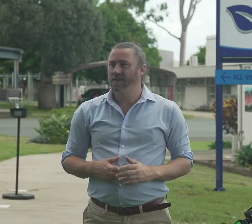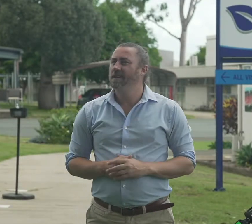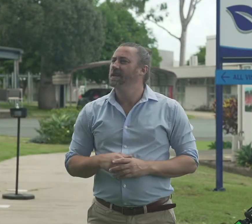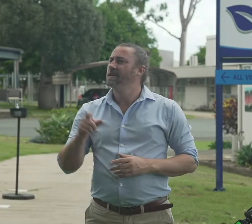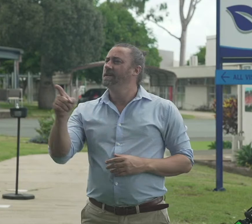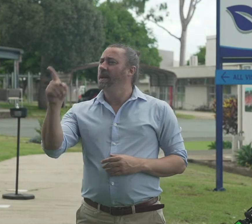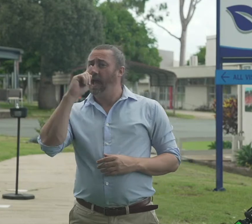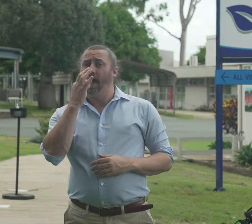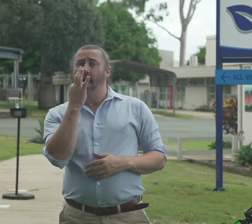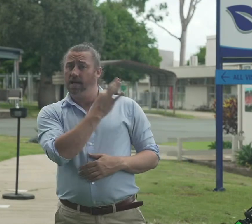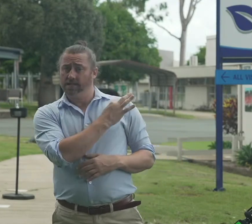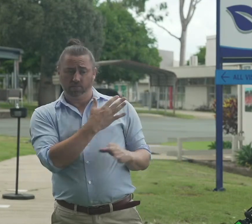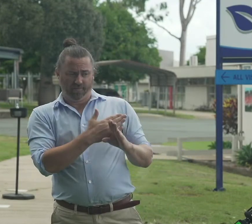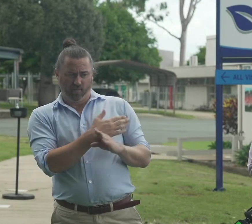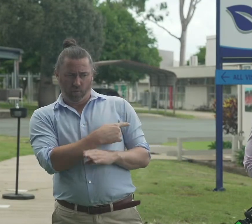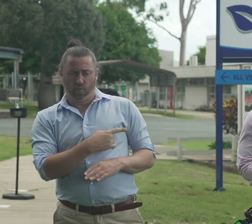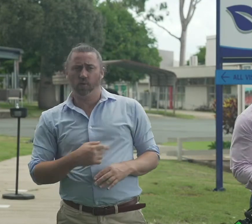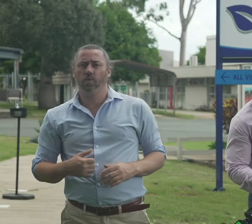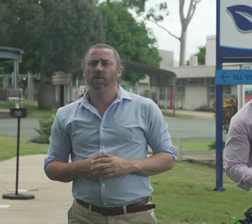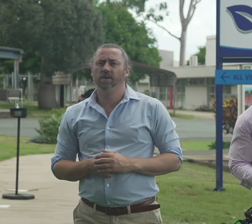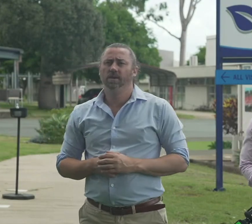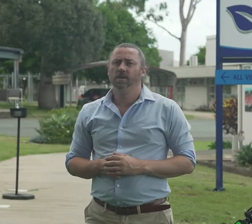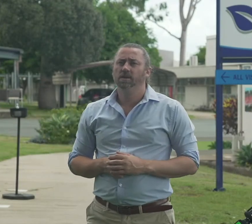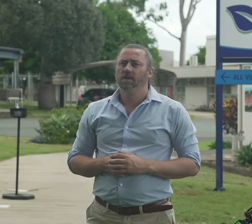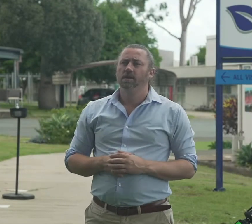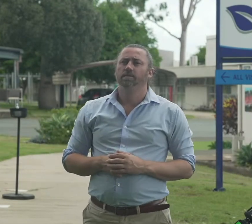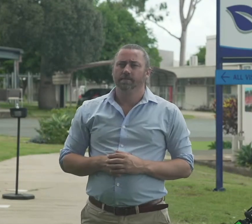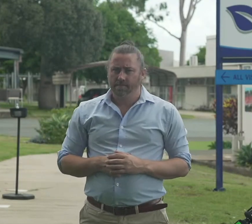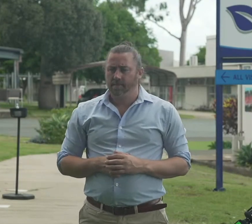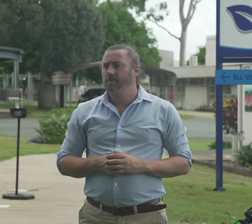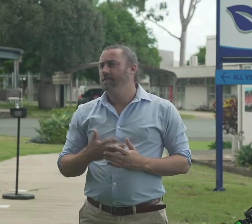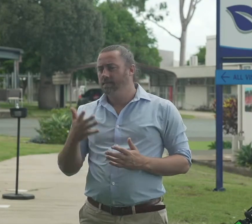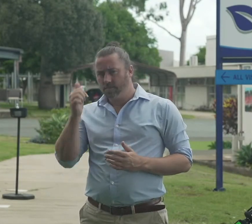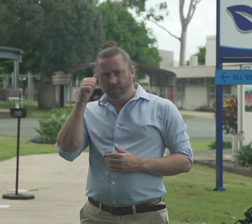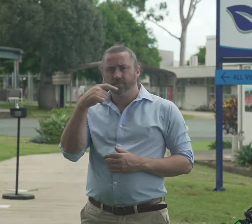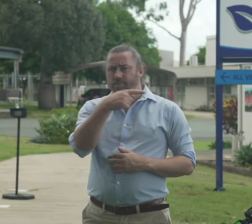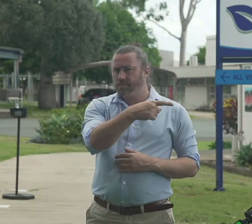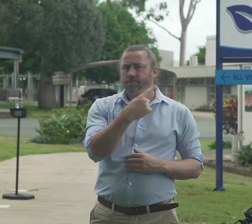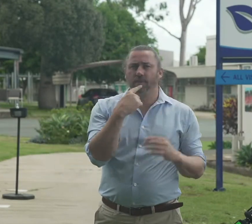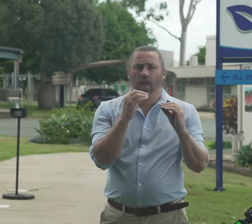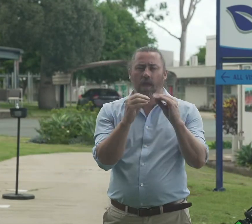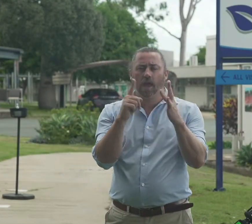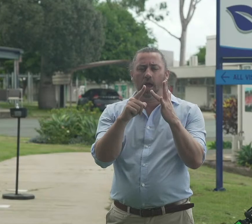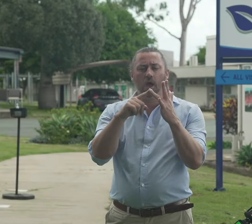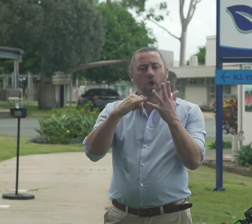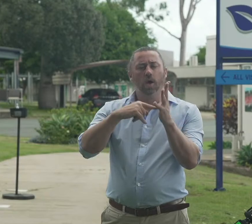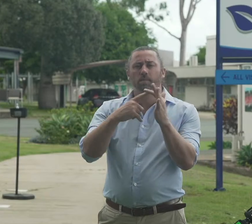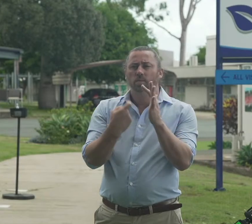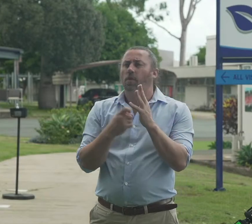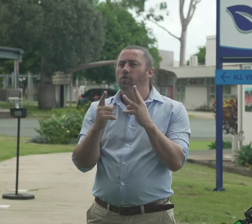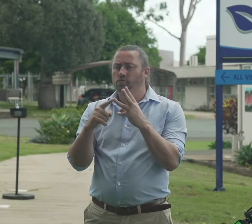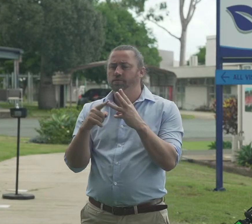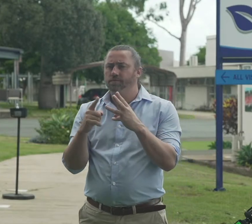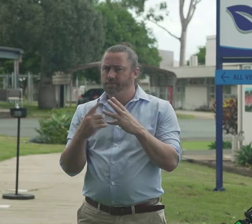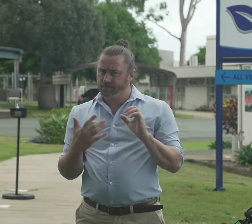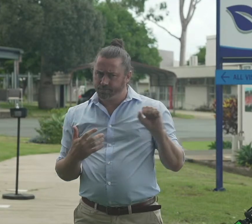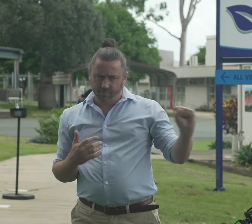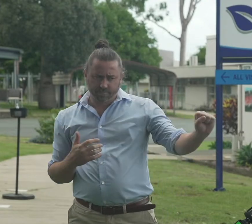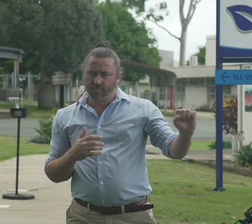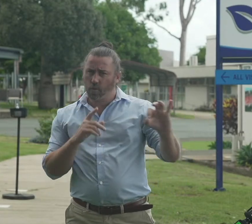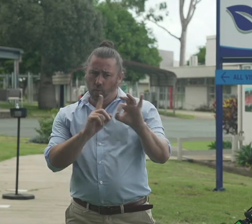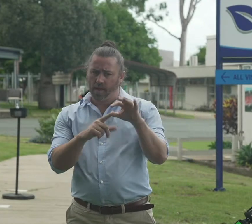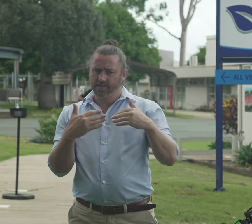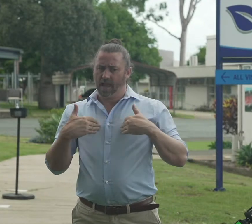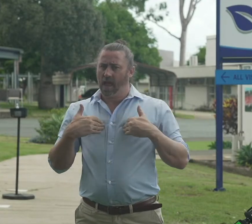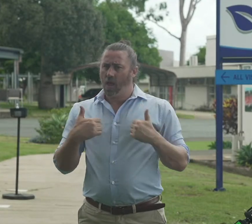Sorry, Yeah, of course. Yes. We know, obviously, we talked about the boosters. Are there any mechanisms that Queensland's had